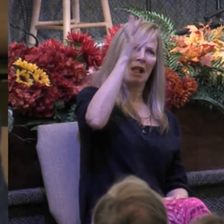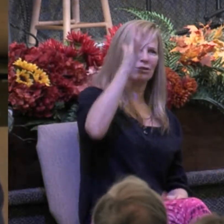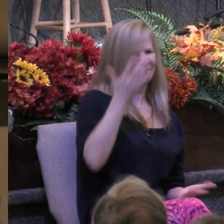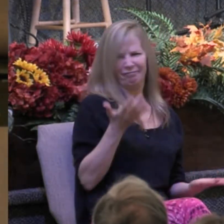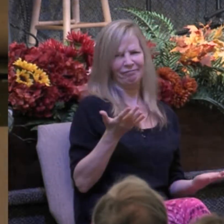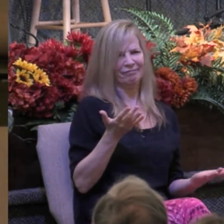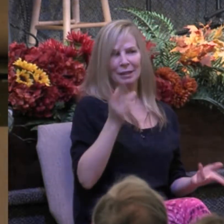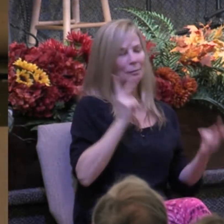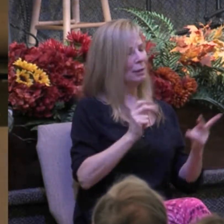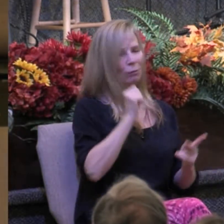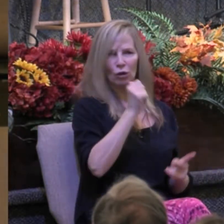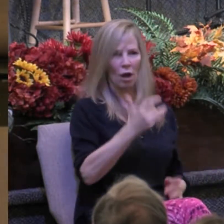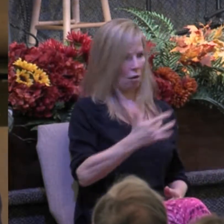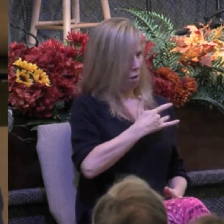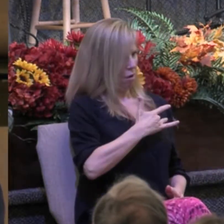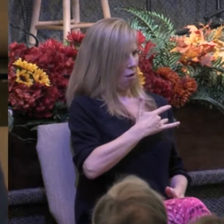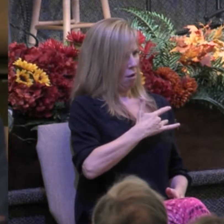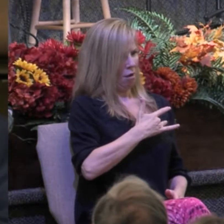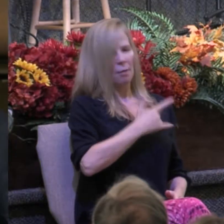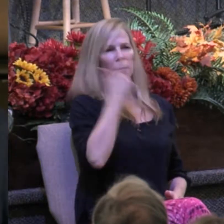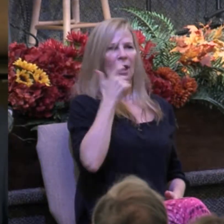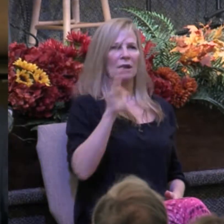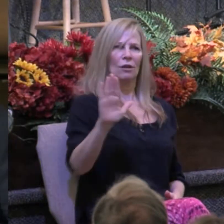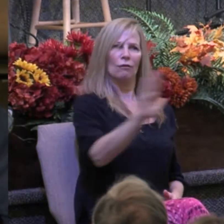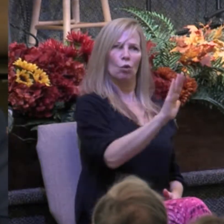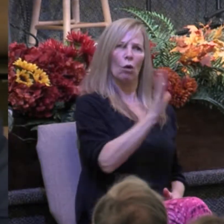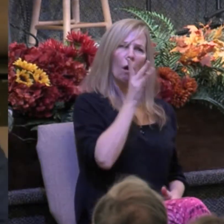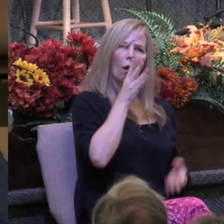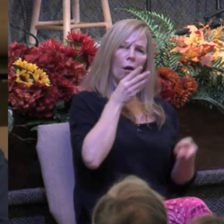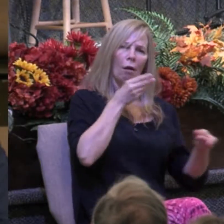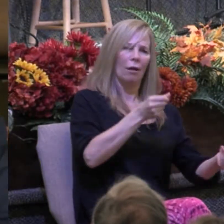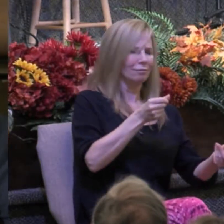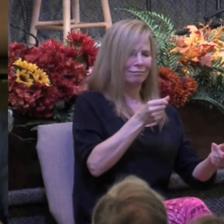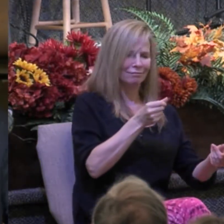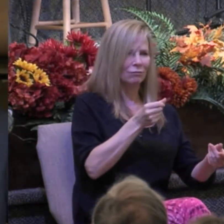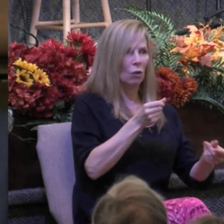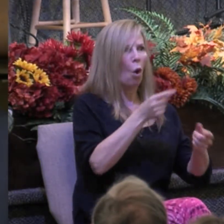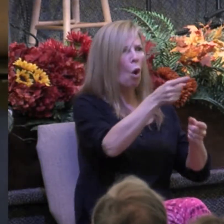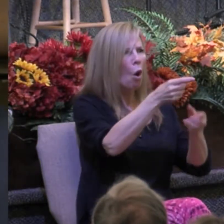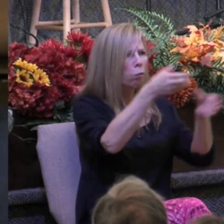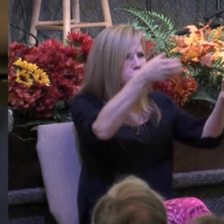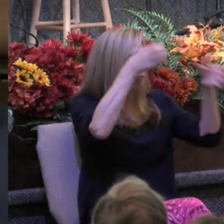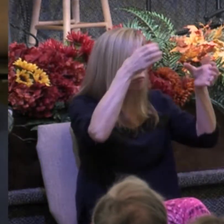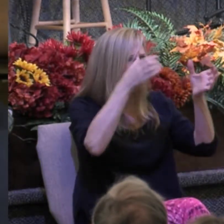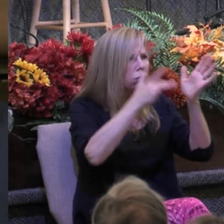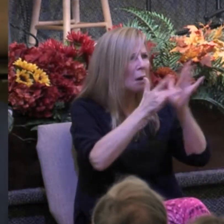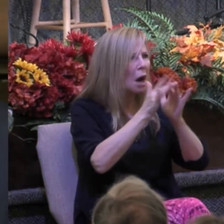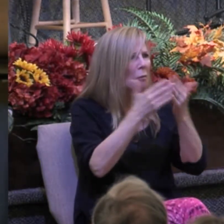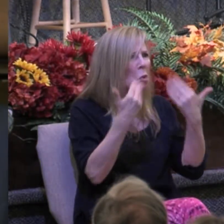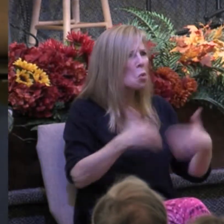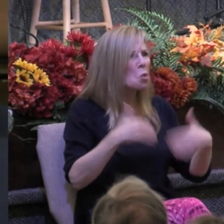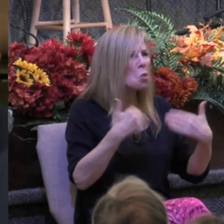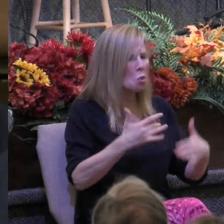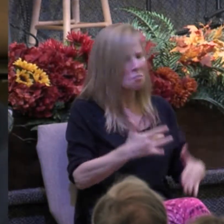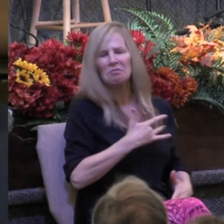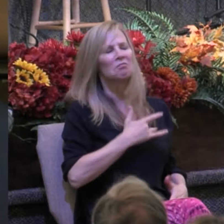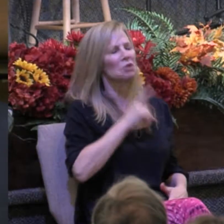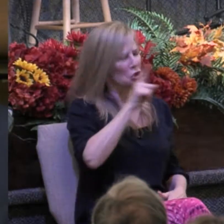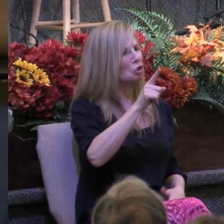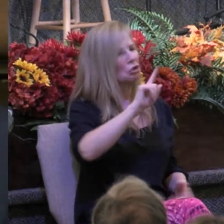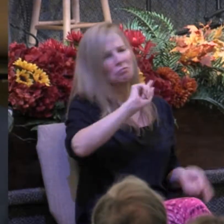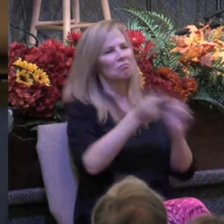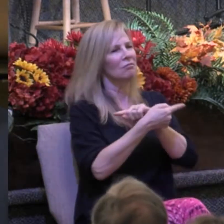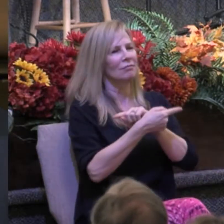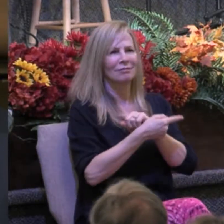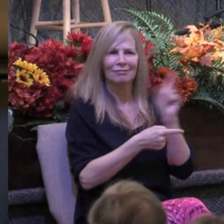not won to Christ based on how eloquent we are, or based on how much knowledge we have about the Bible, or based on how good a job